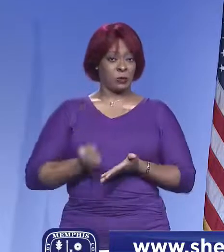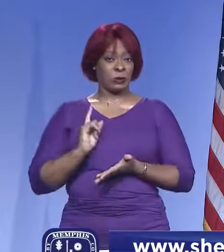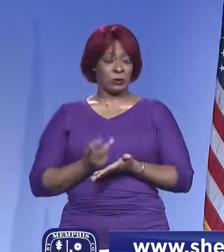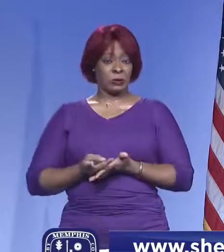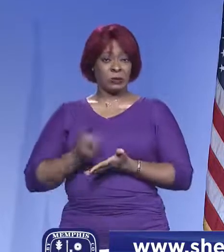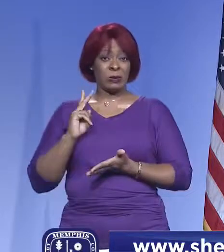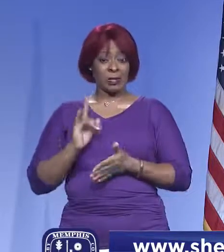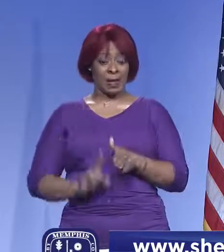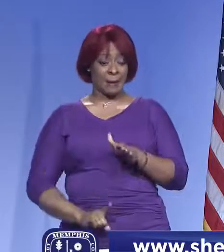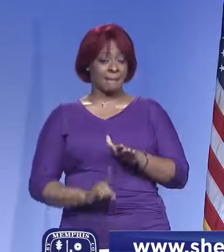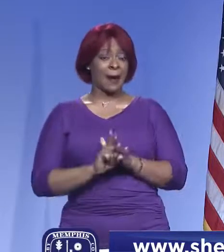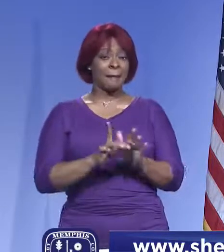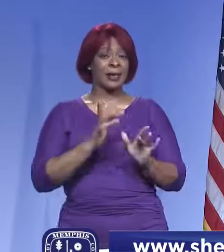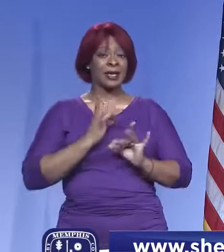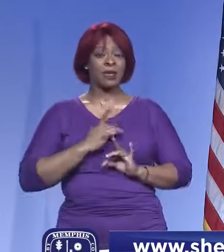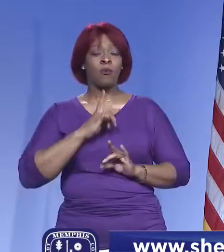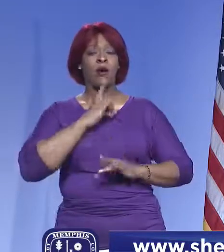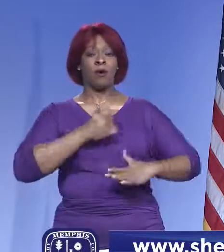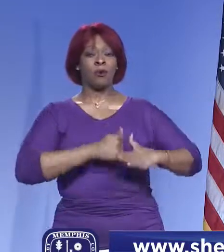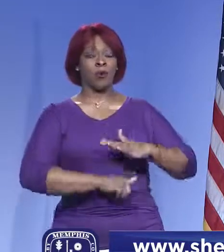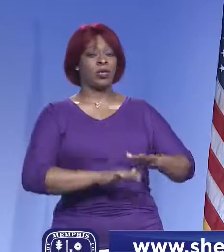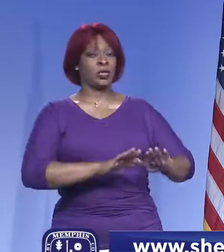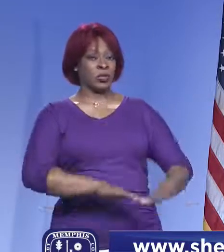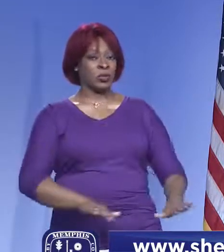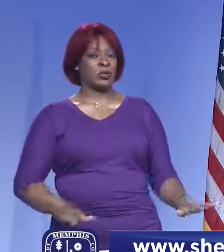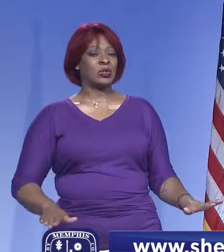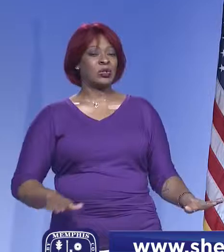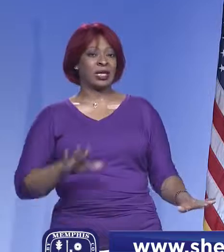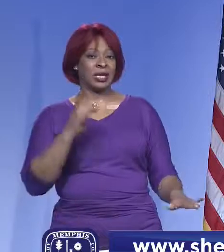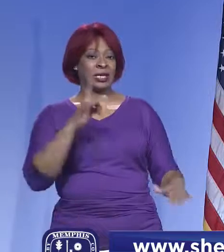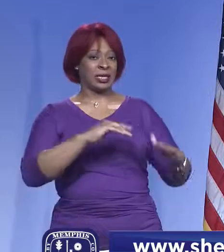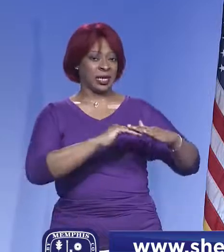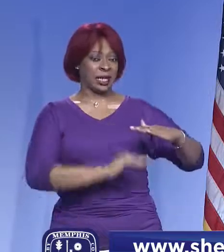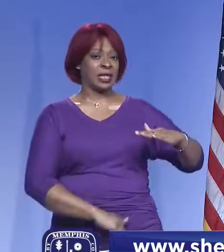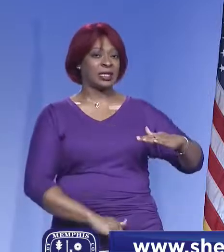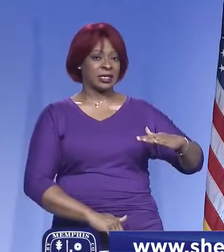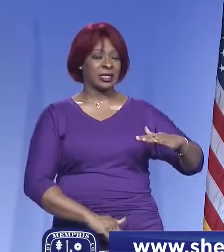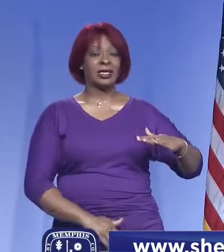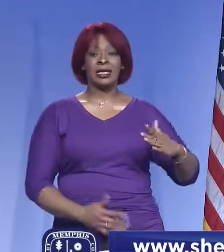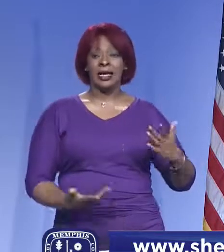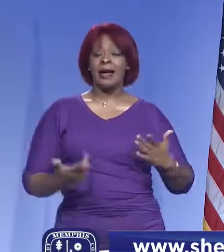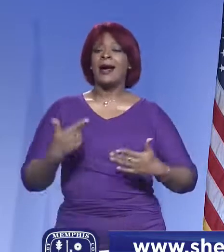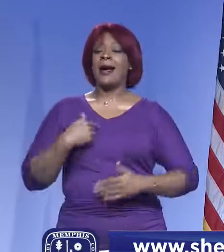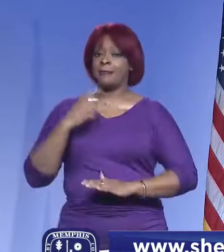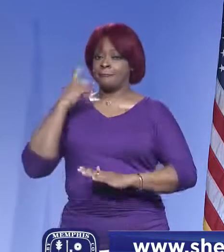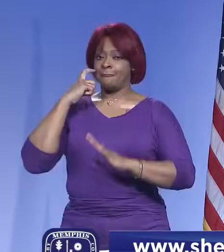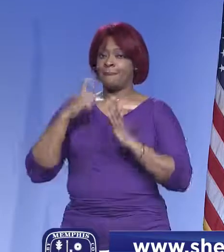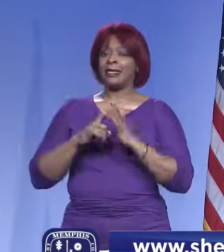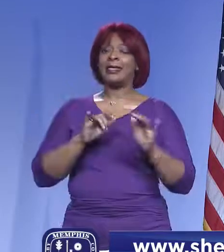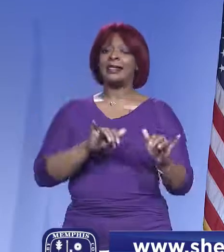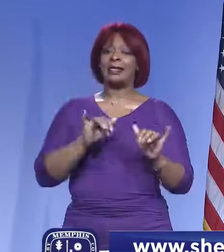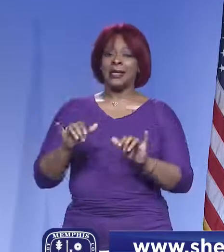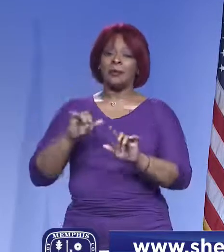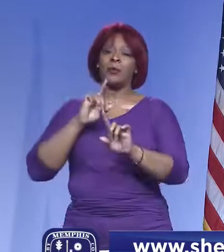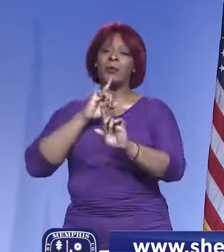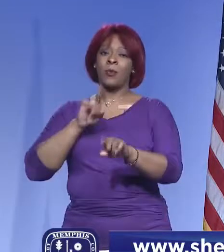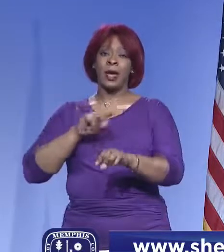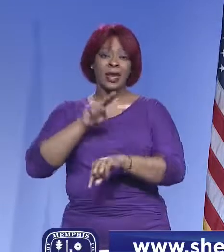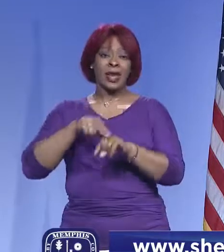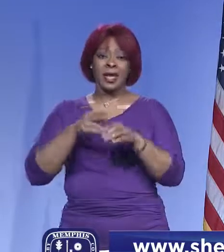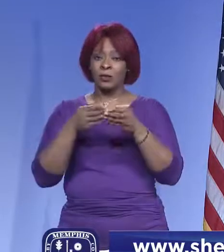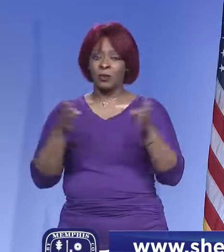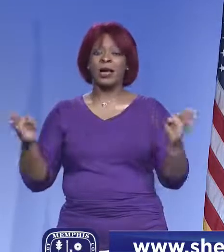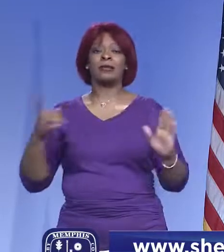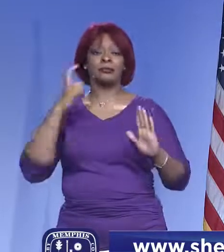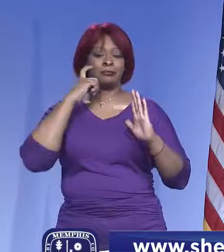the cases that were pediatric cases, people less than 18 years of age. But I did see that same report, and nationally, that's what